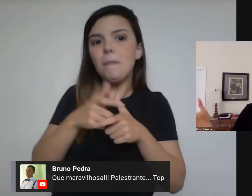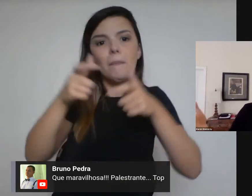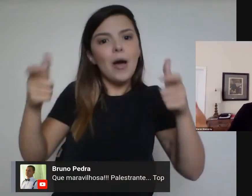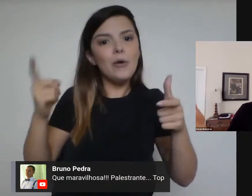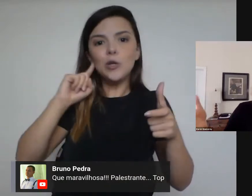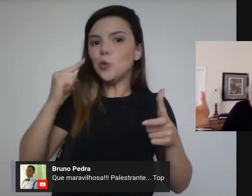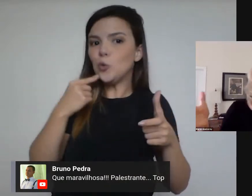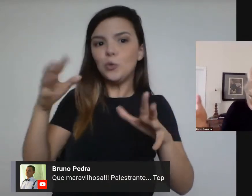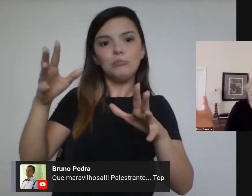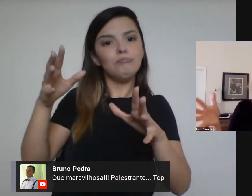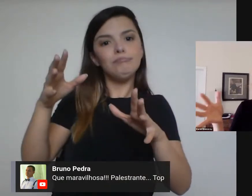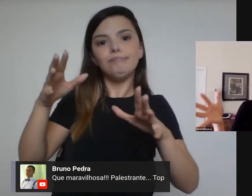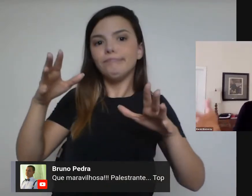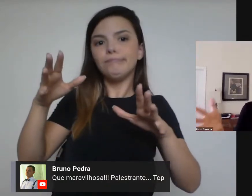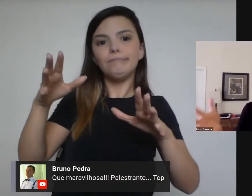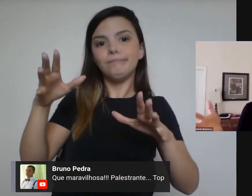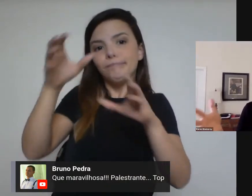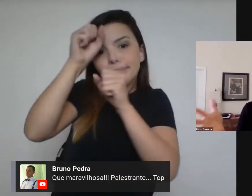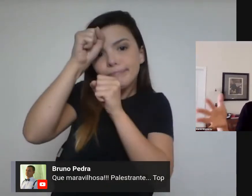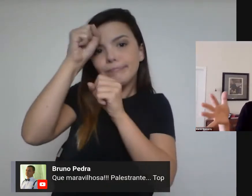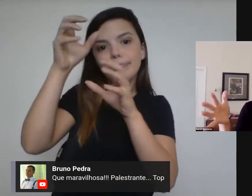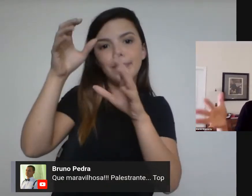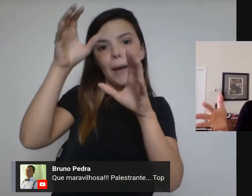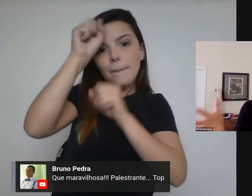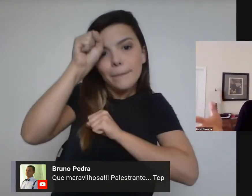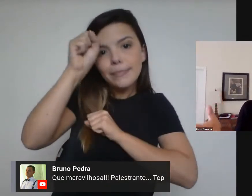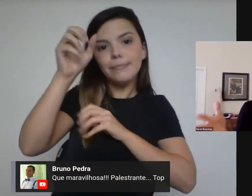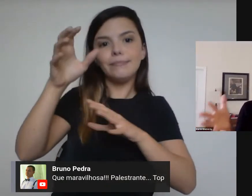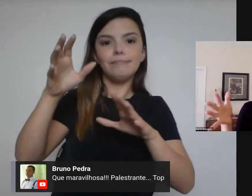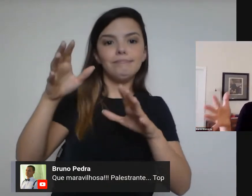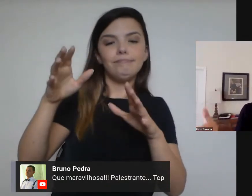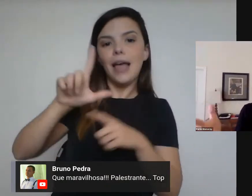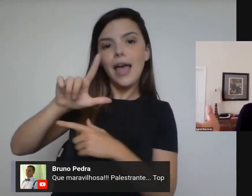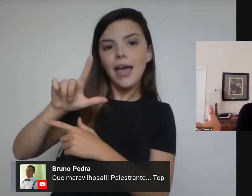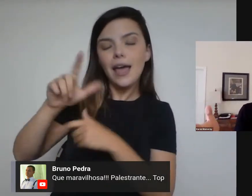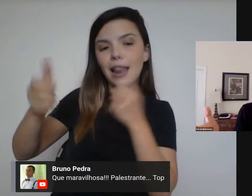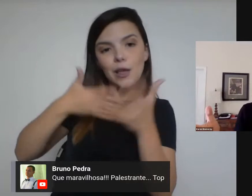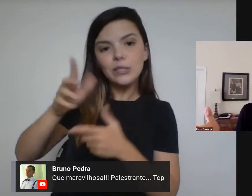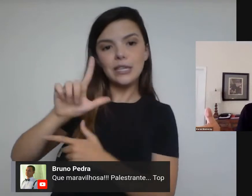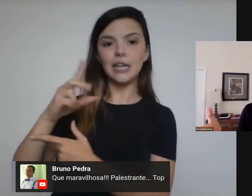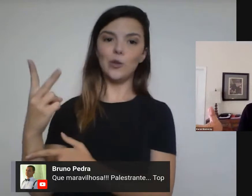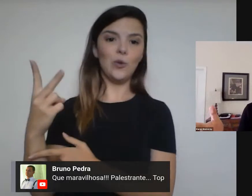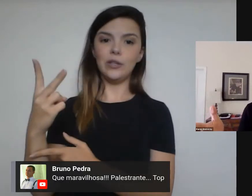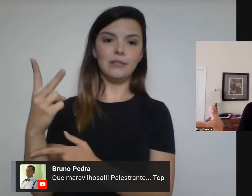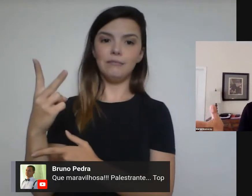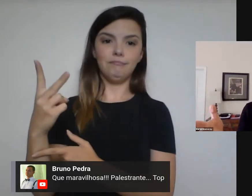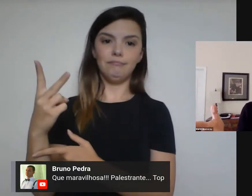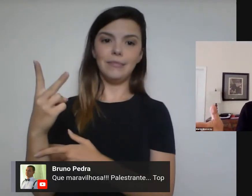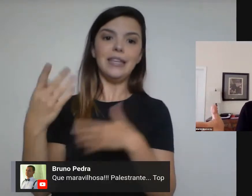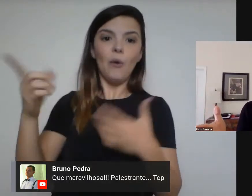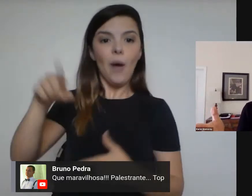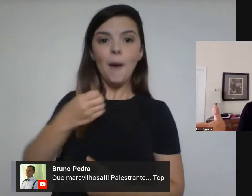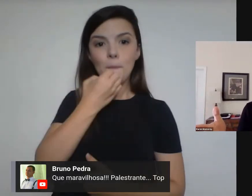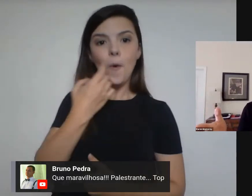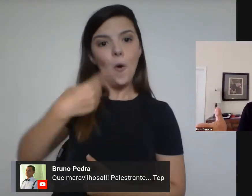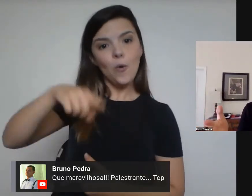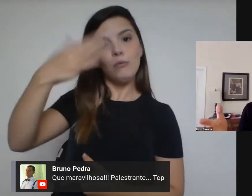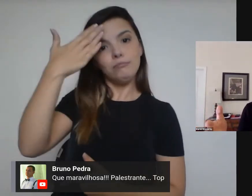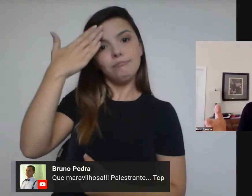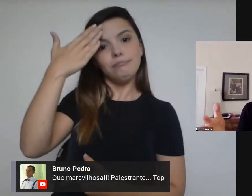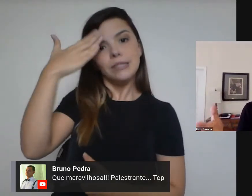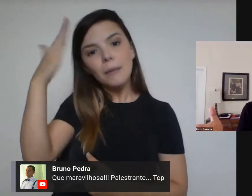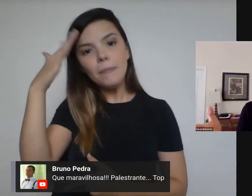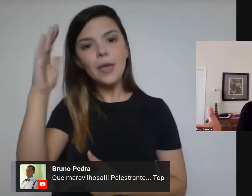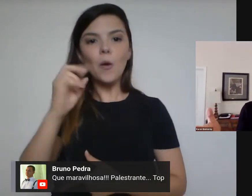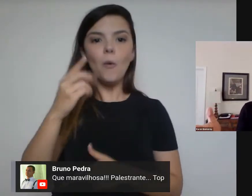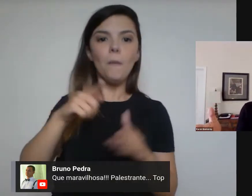group of people. And it's important to look at that variation and understand that variation. So a lot of work